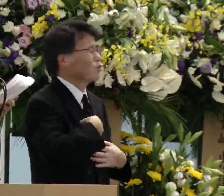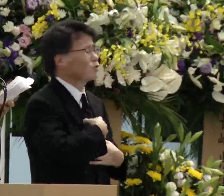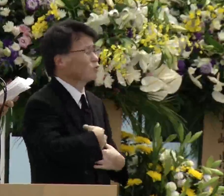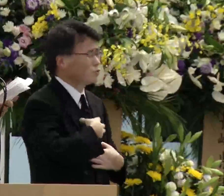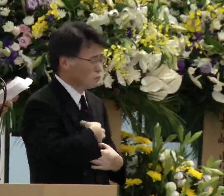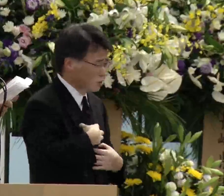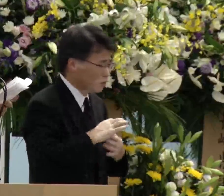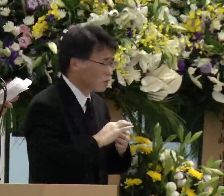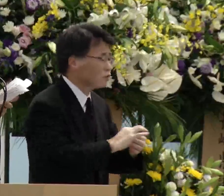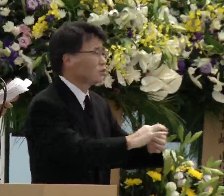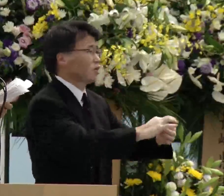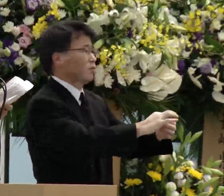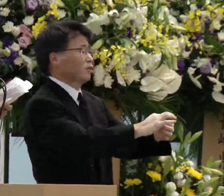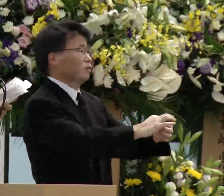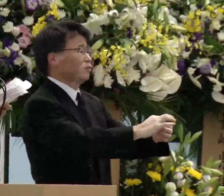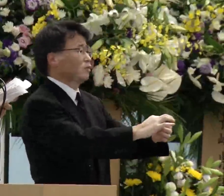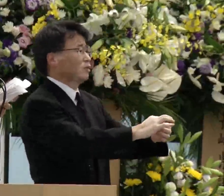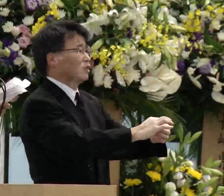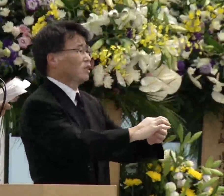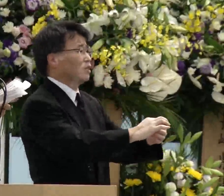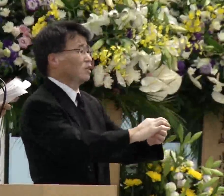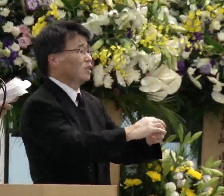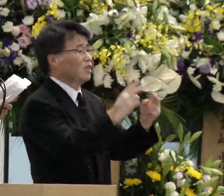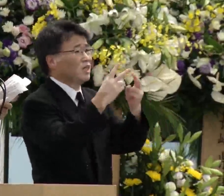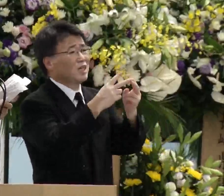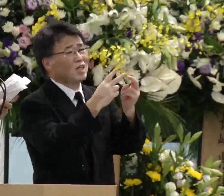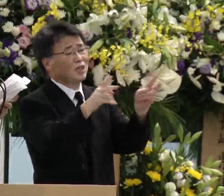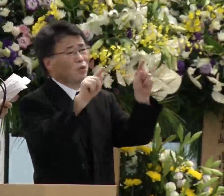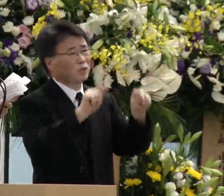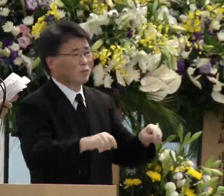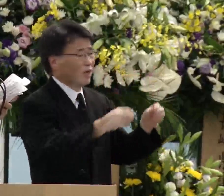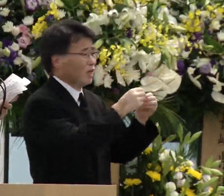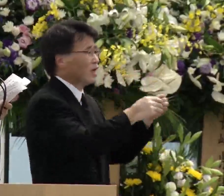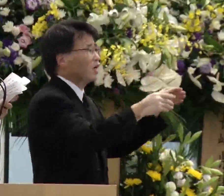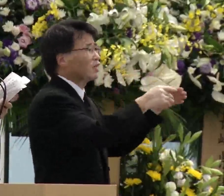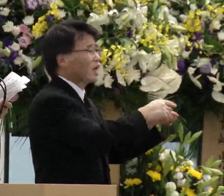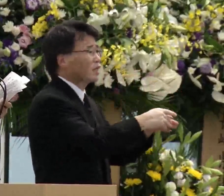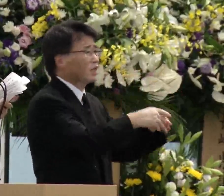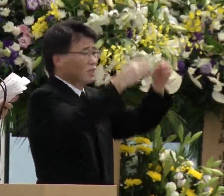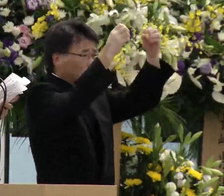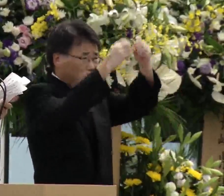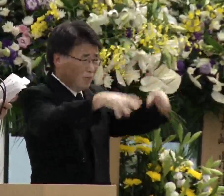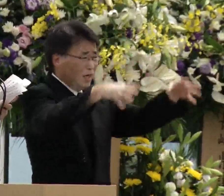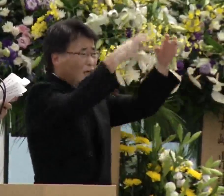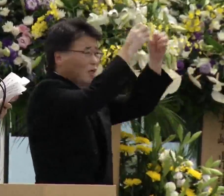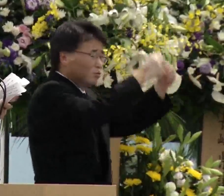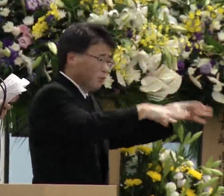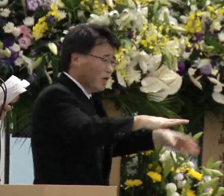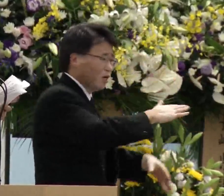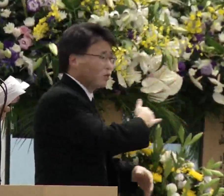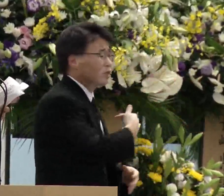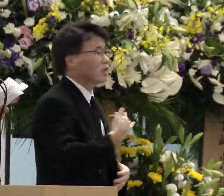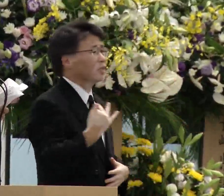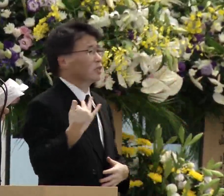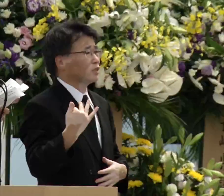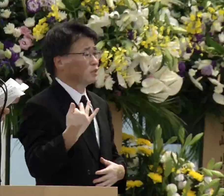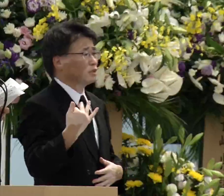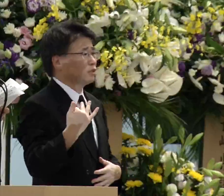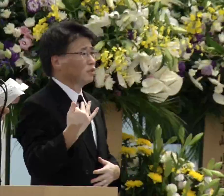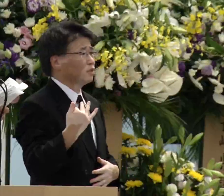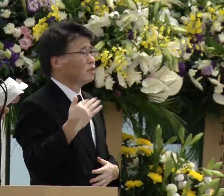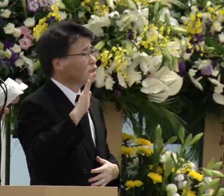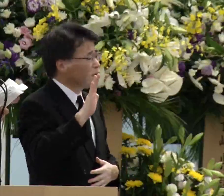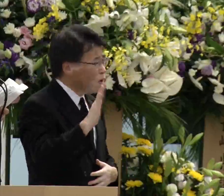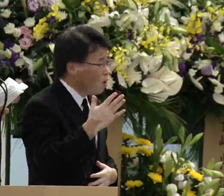well as difficulties in their daily lives. We had to live through severe suffering from an atomic